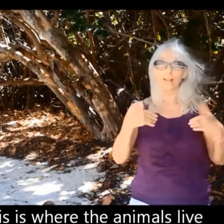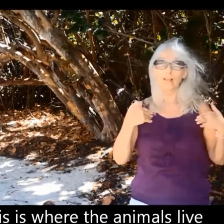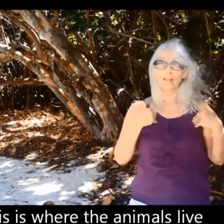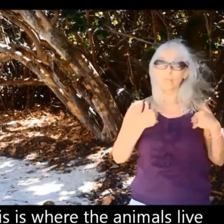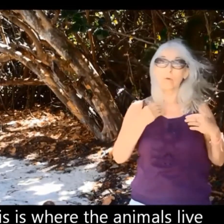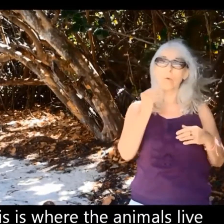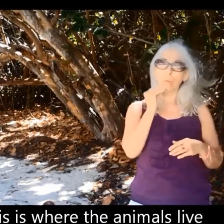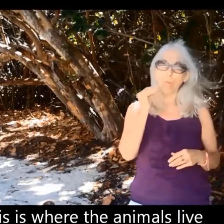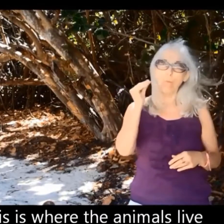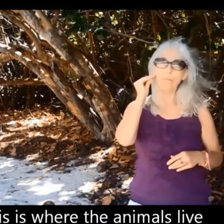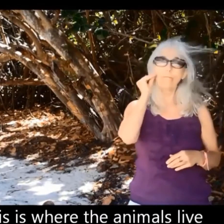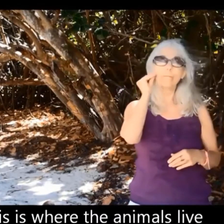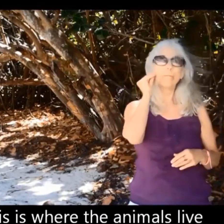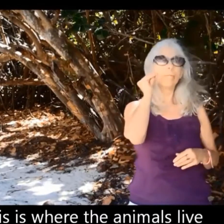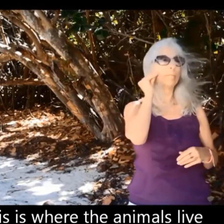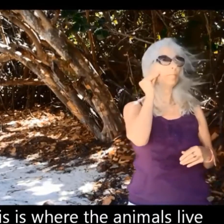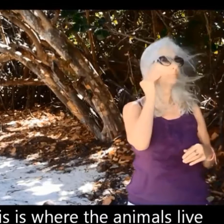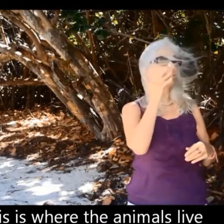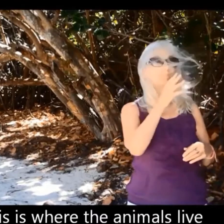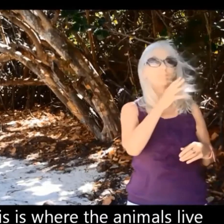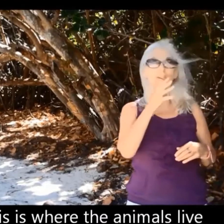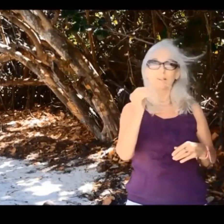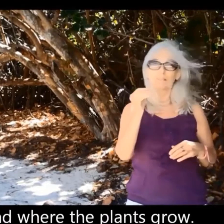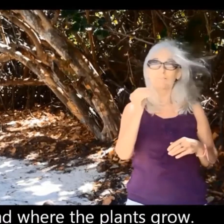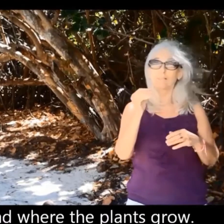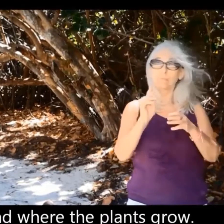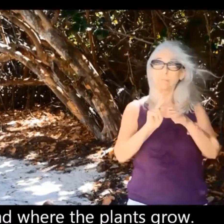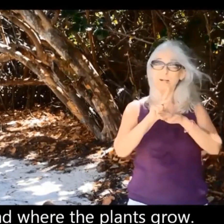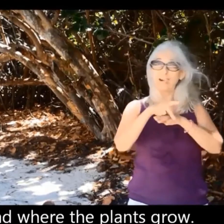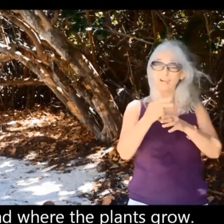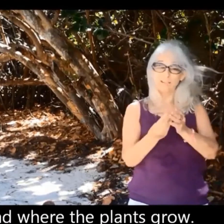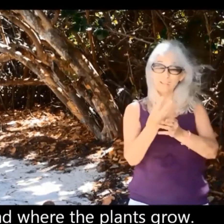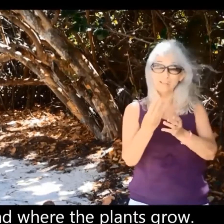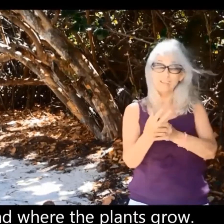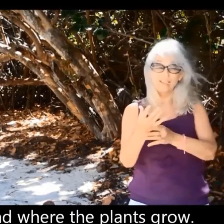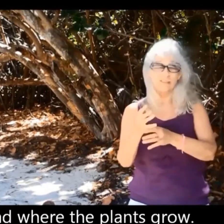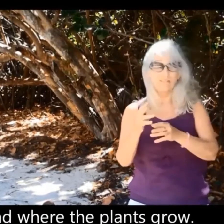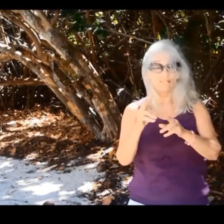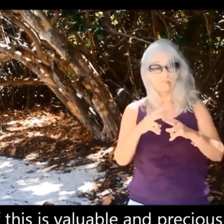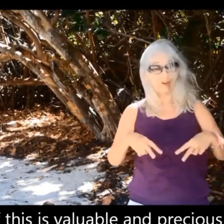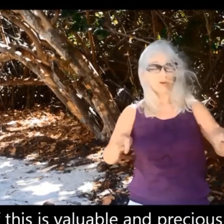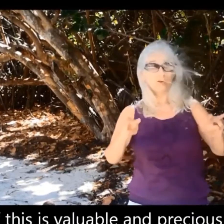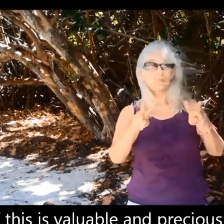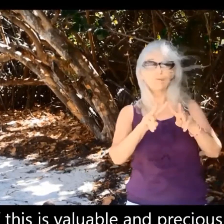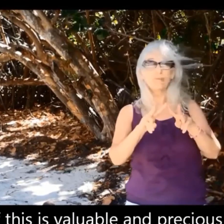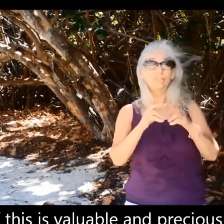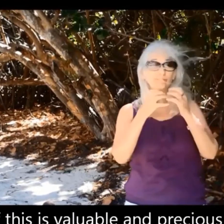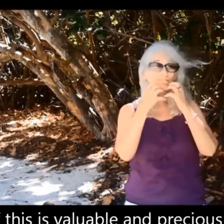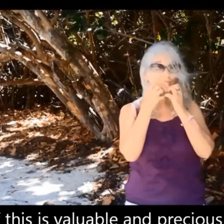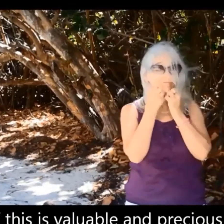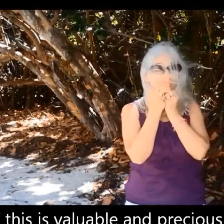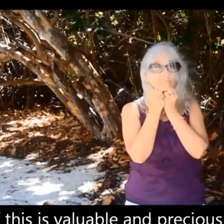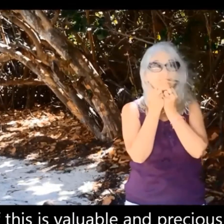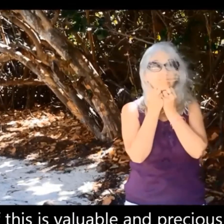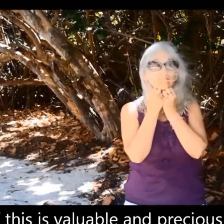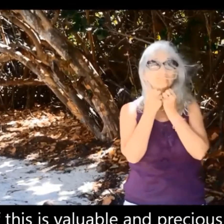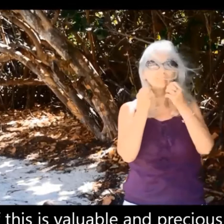This is where the animals live and where the plants grow. All of this is valuable